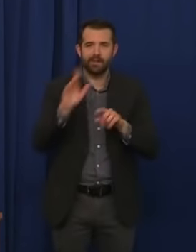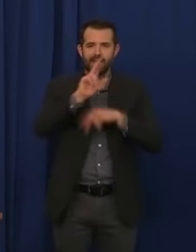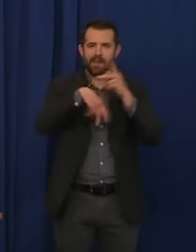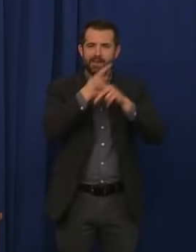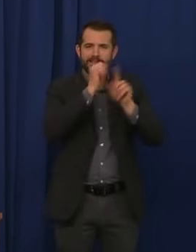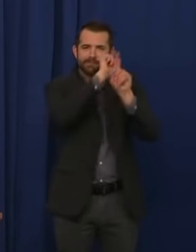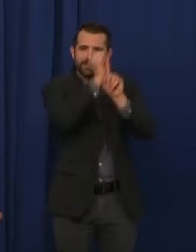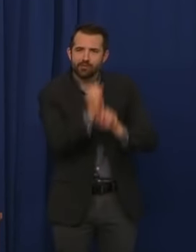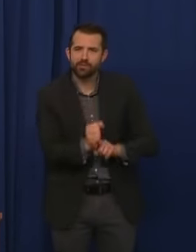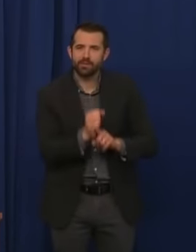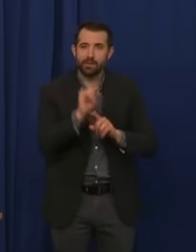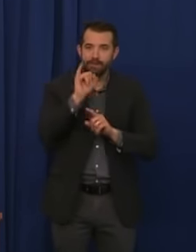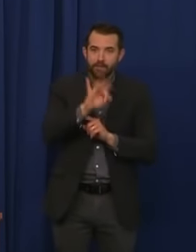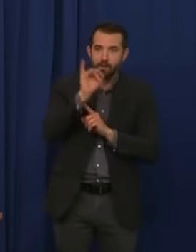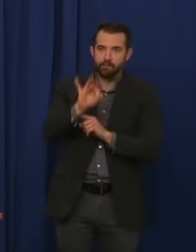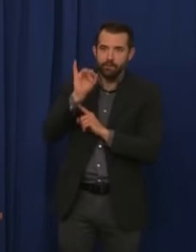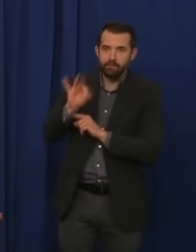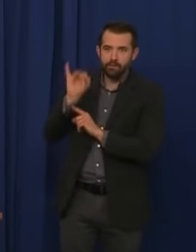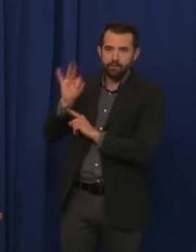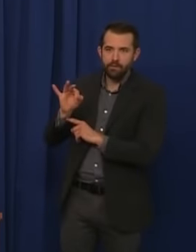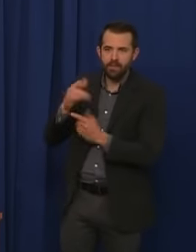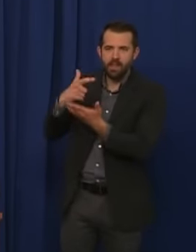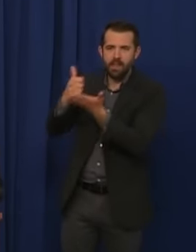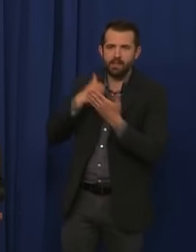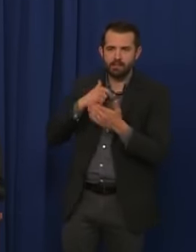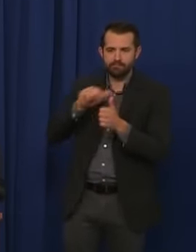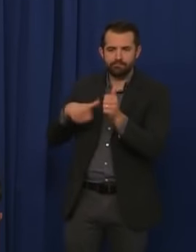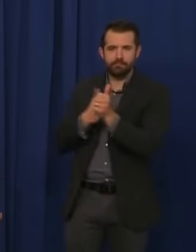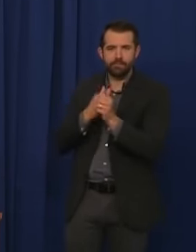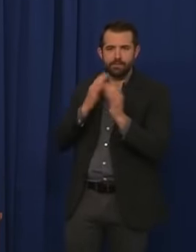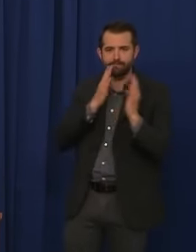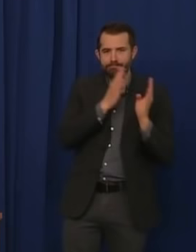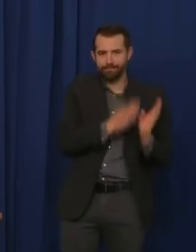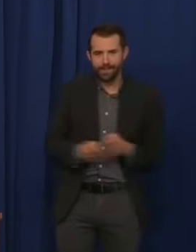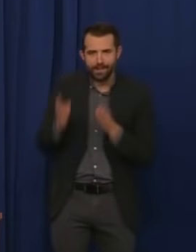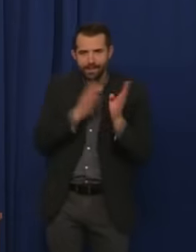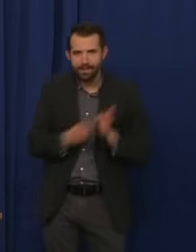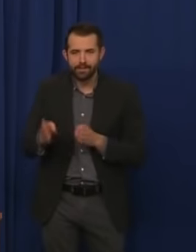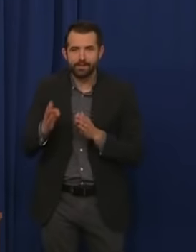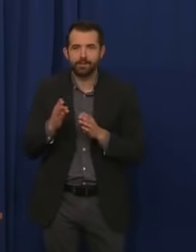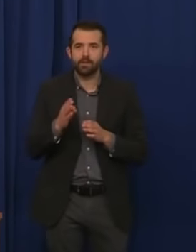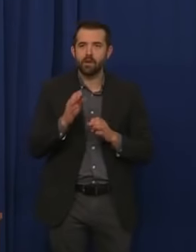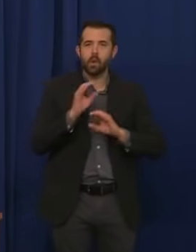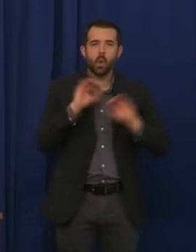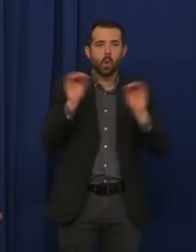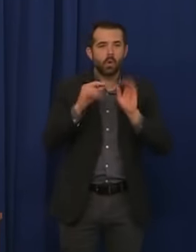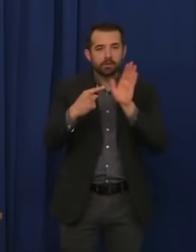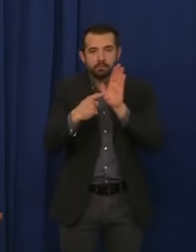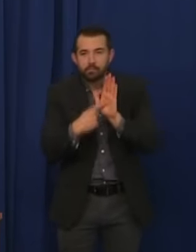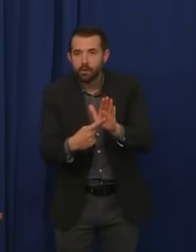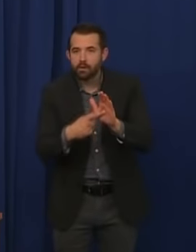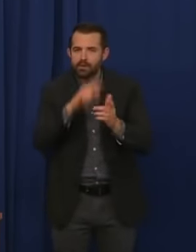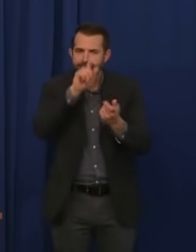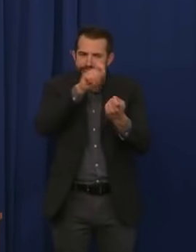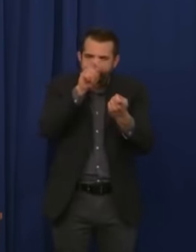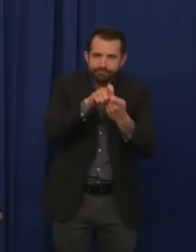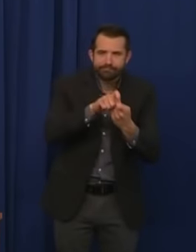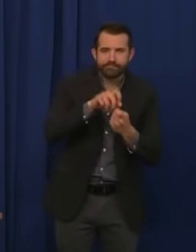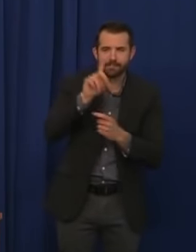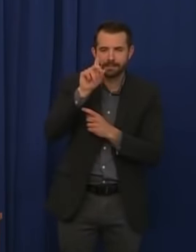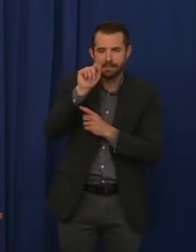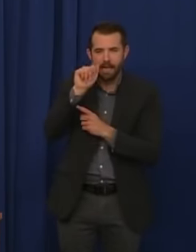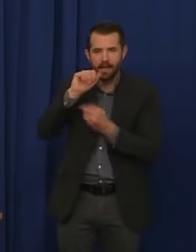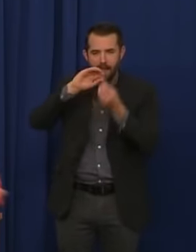scenarios and then enable us to plan for those. So none of our models is telling us a date at which we might begin